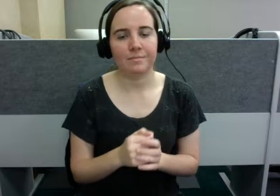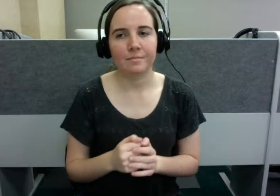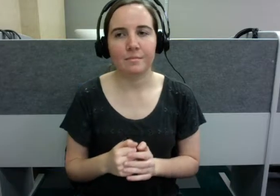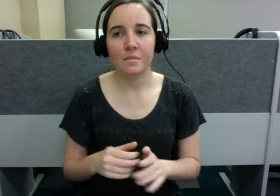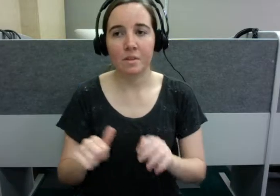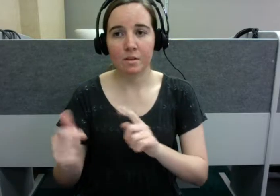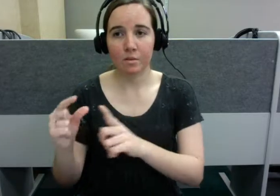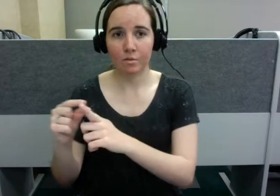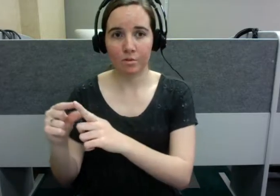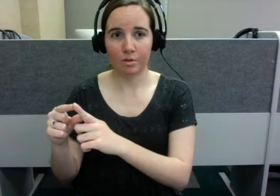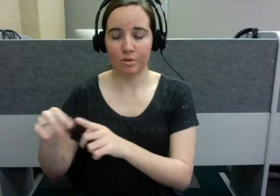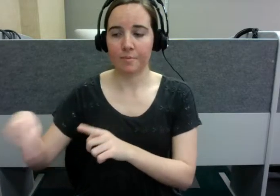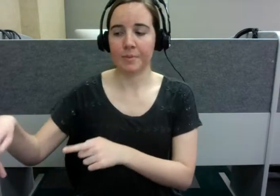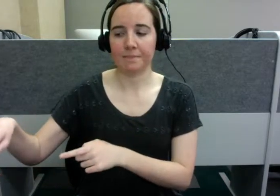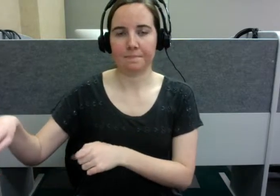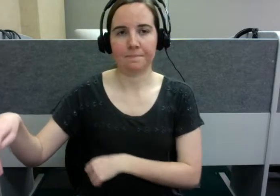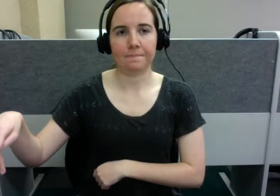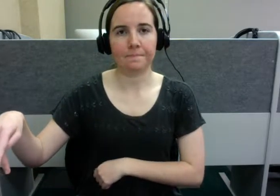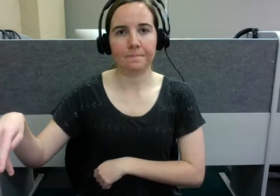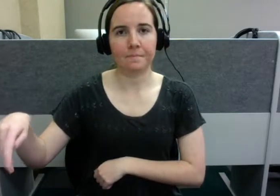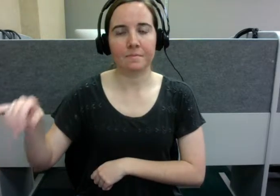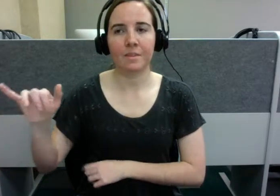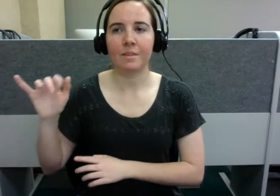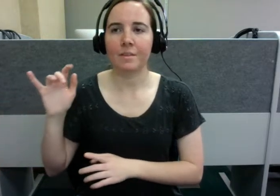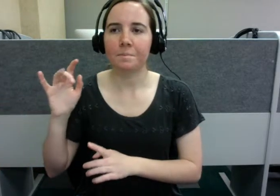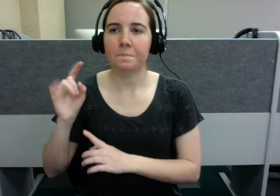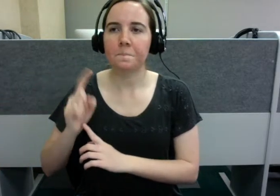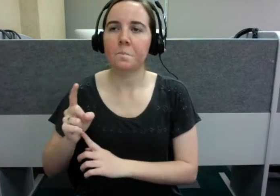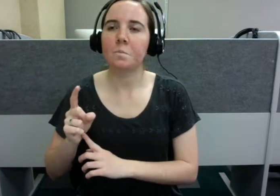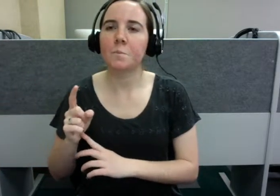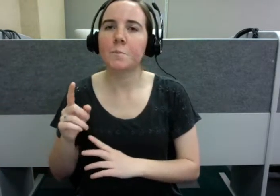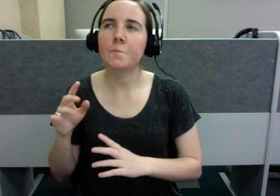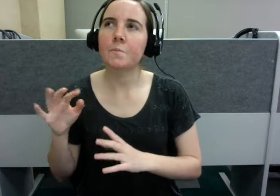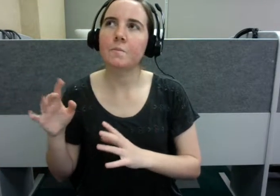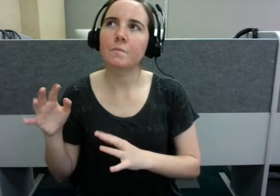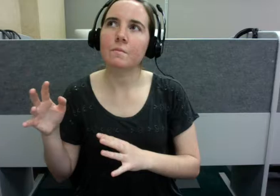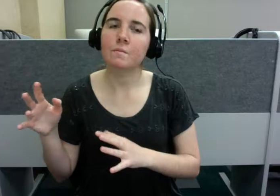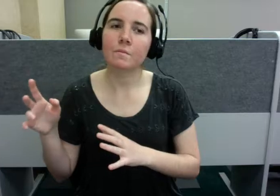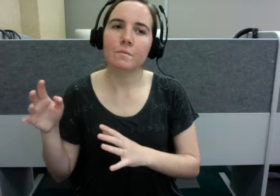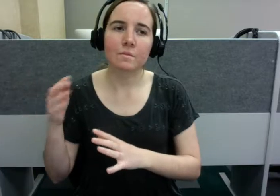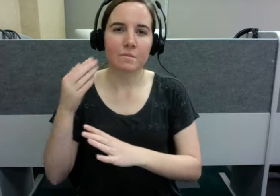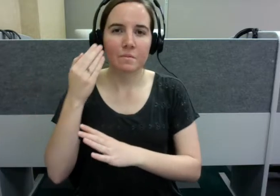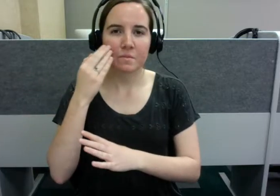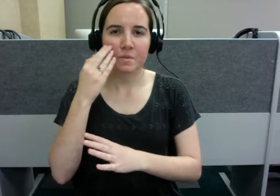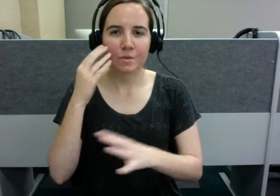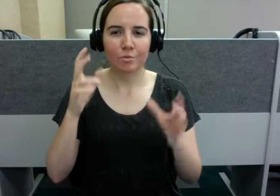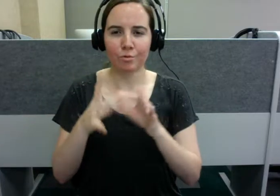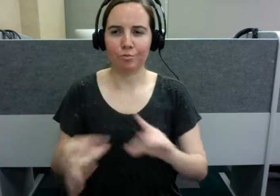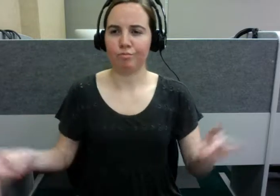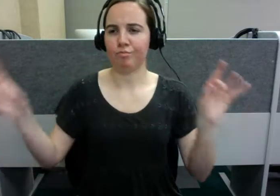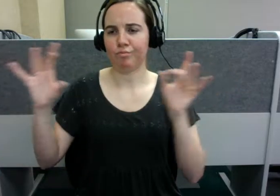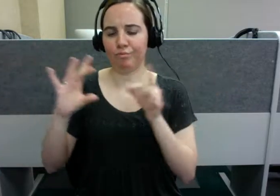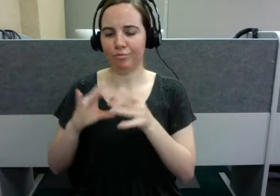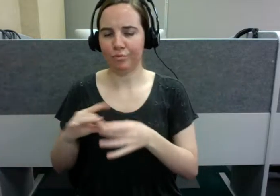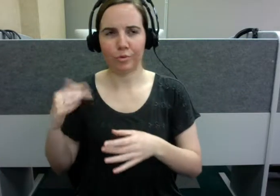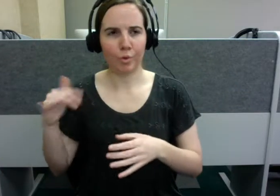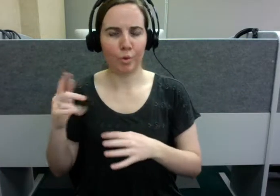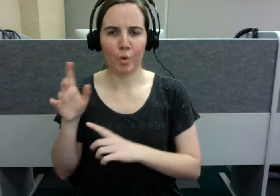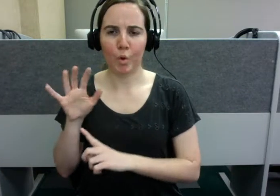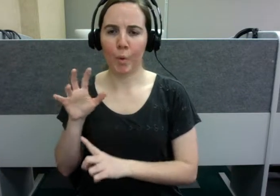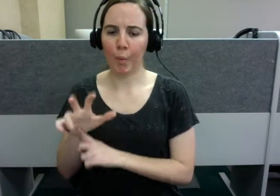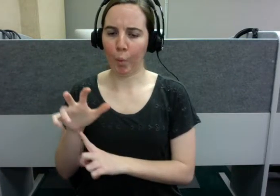word, peripeteia, that's the moment in the great tragedies,